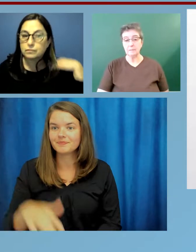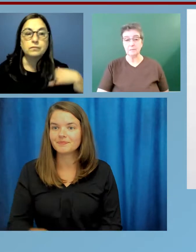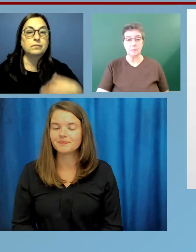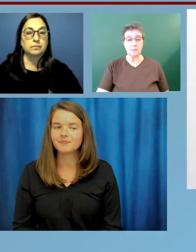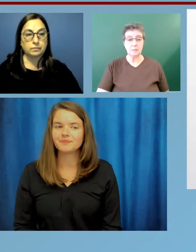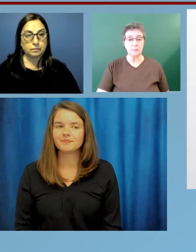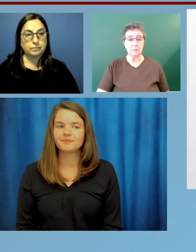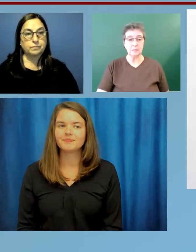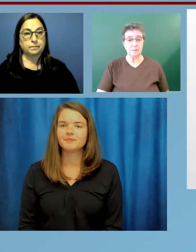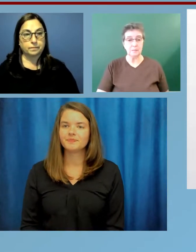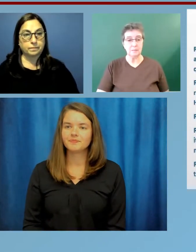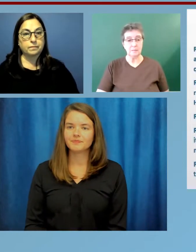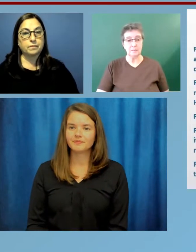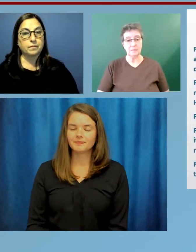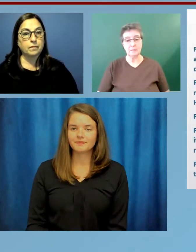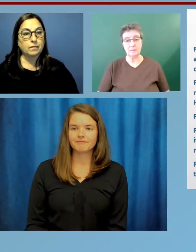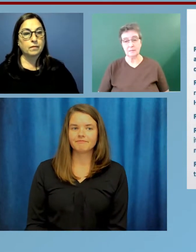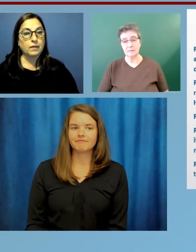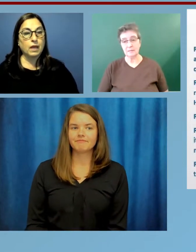community.